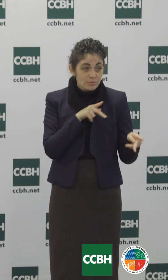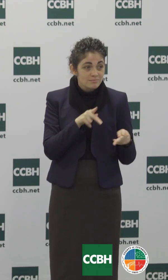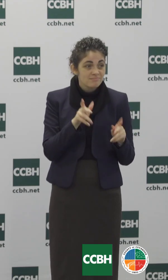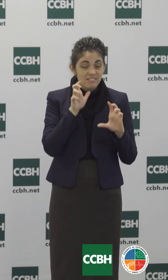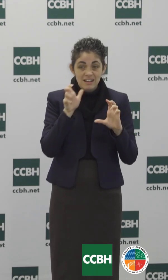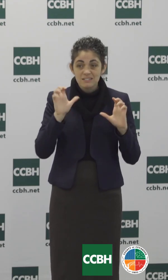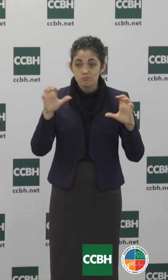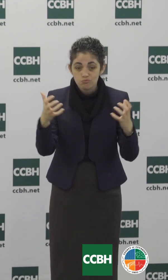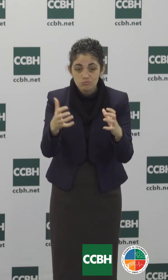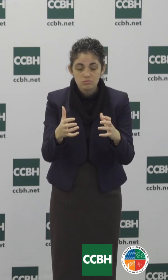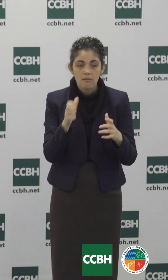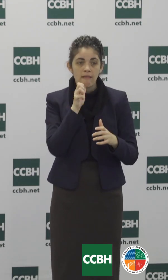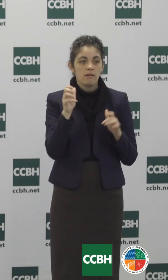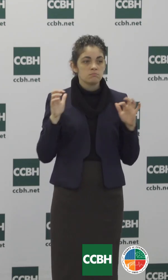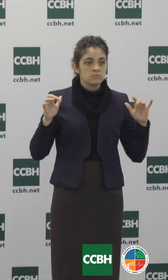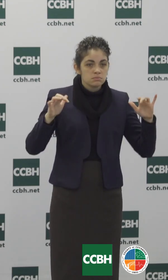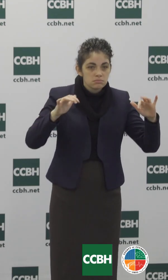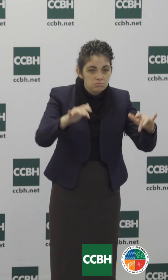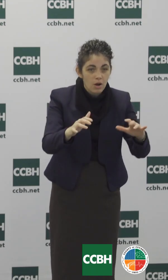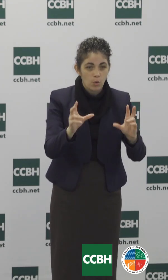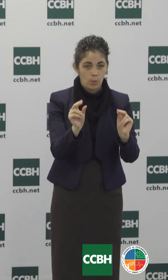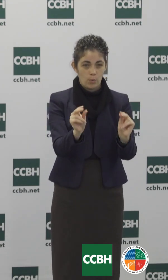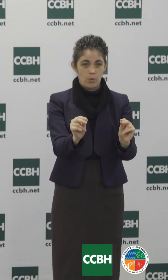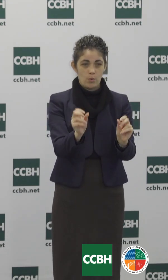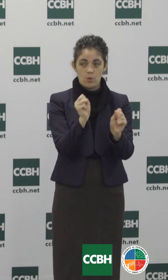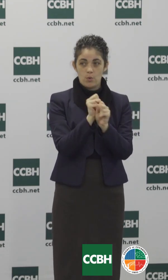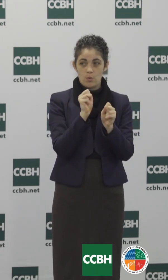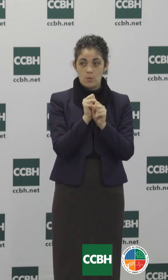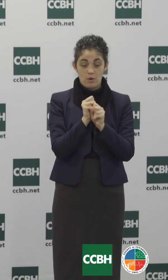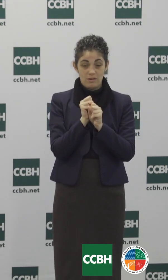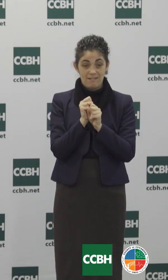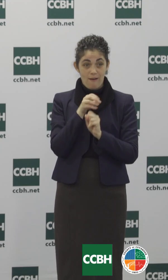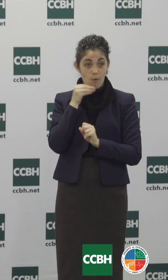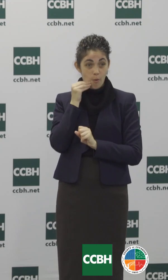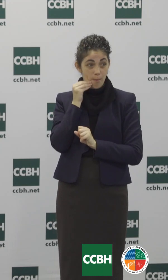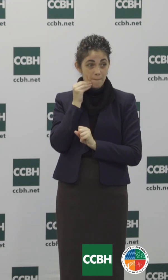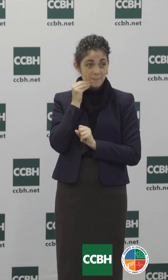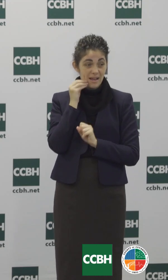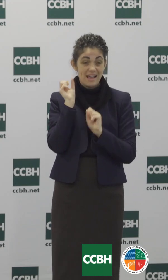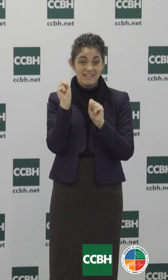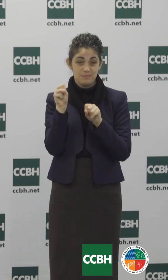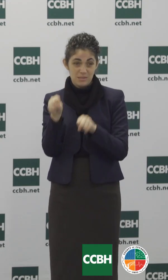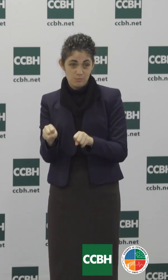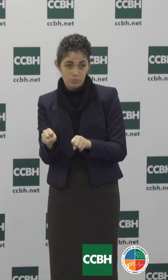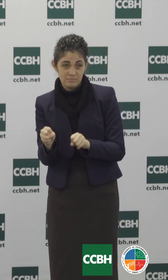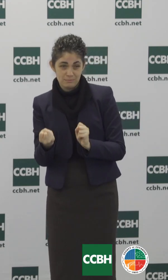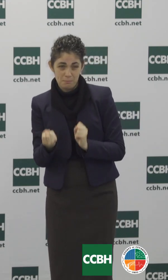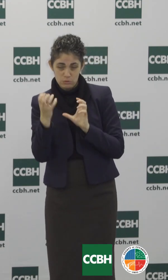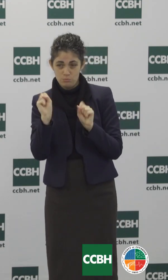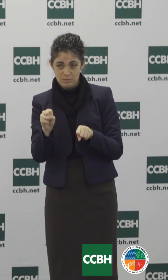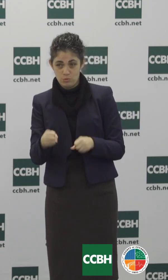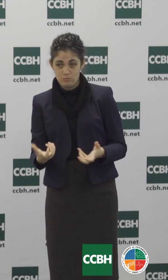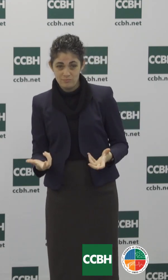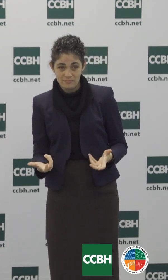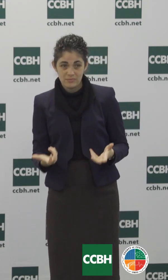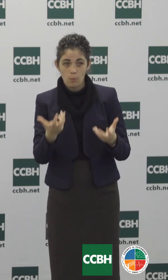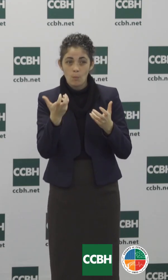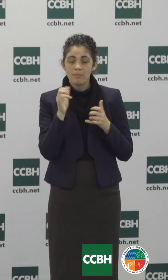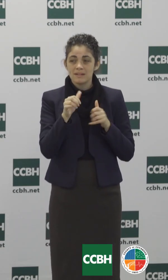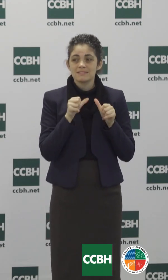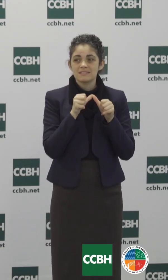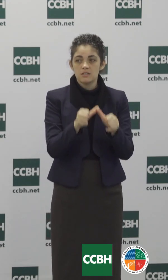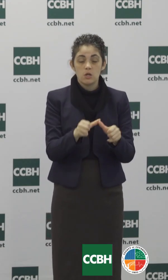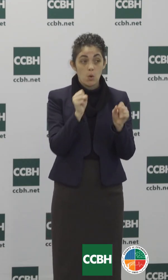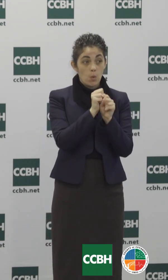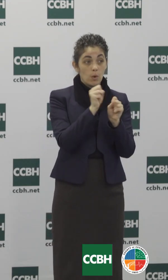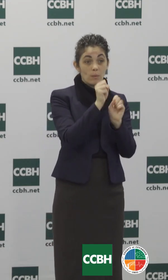people to not have gatherings. We need people to work remotely whenever possible. And so we will continue to work